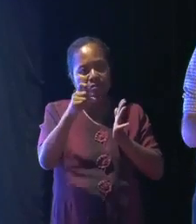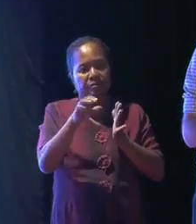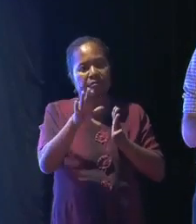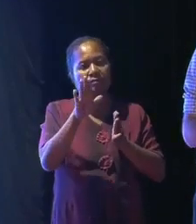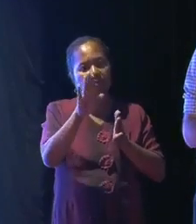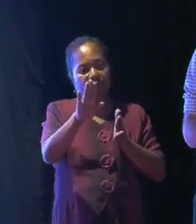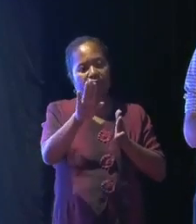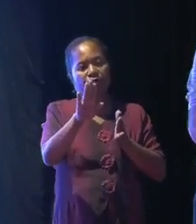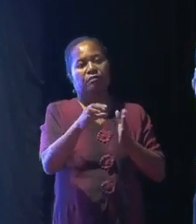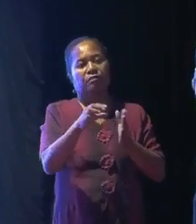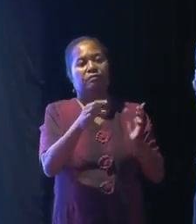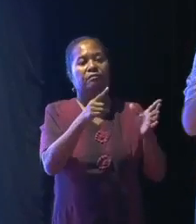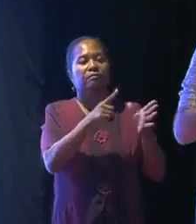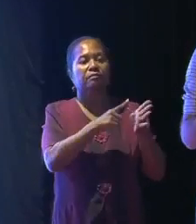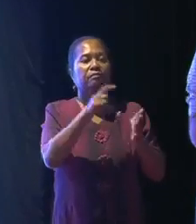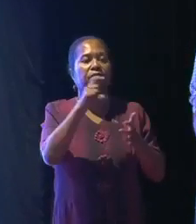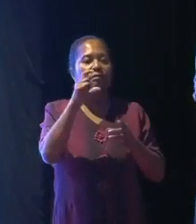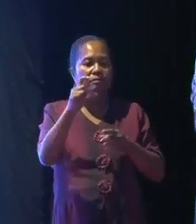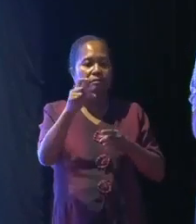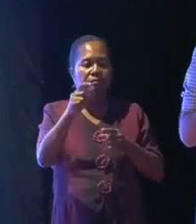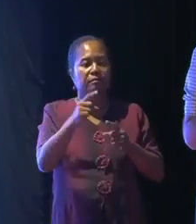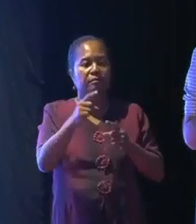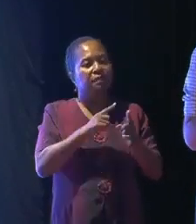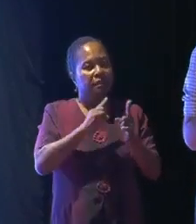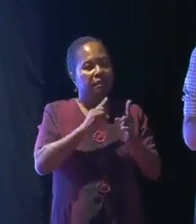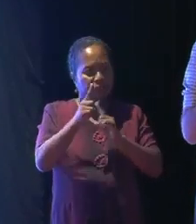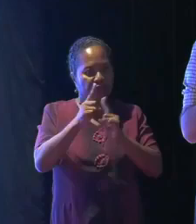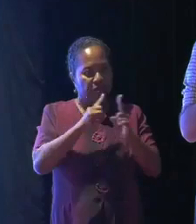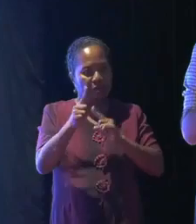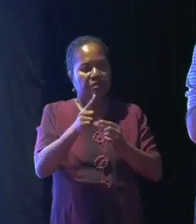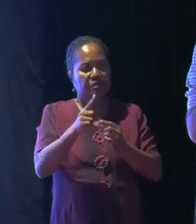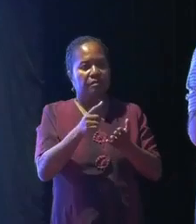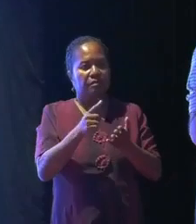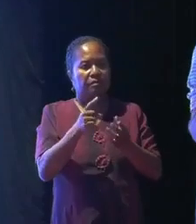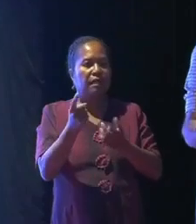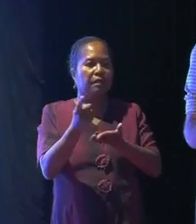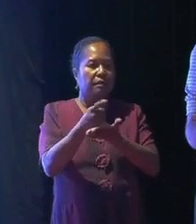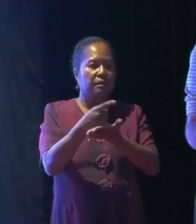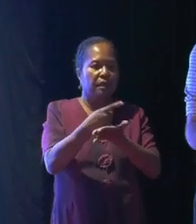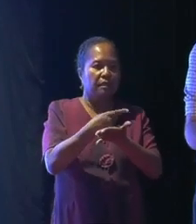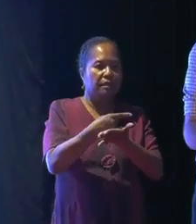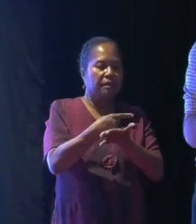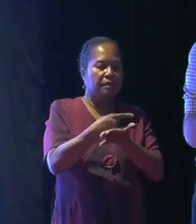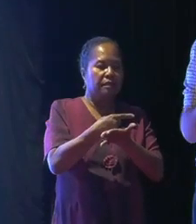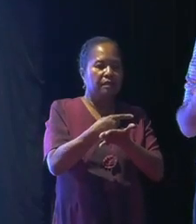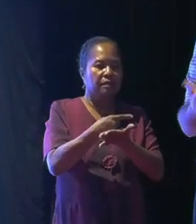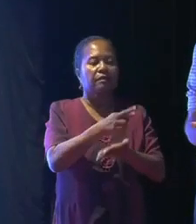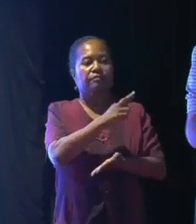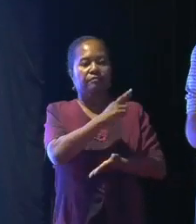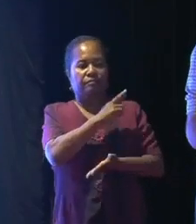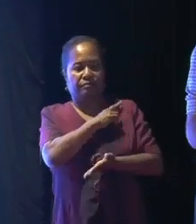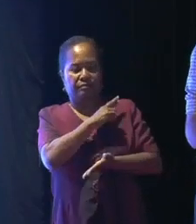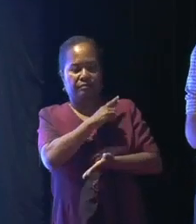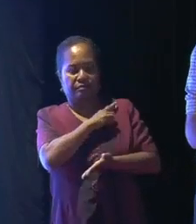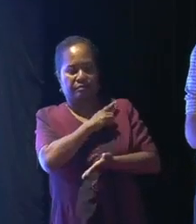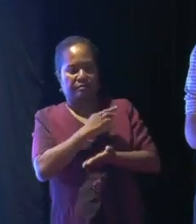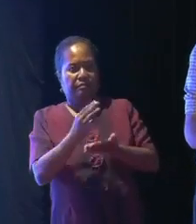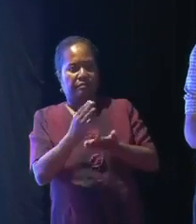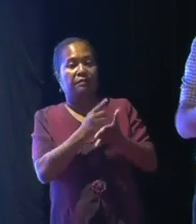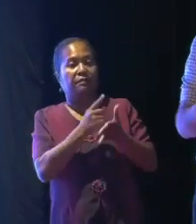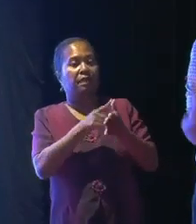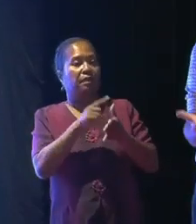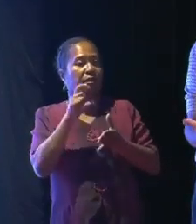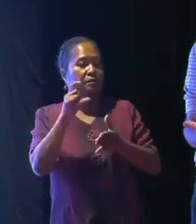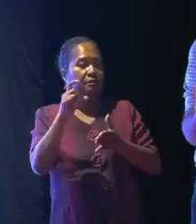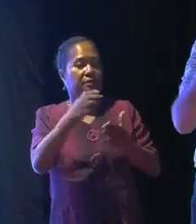window into the IRC. It's your information. It's your data. And it's also your responsibility to keep your account